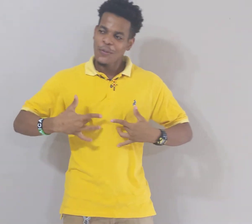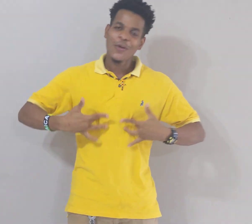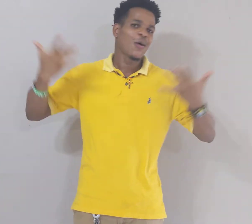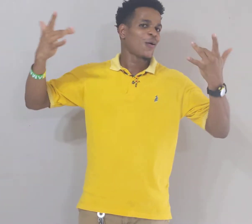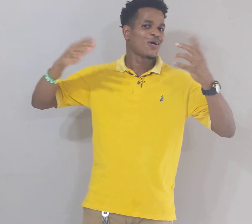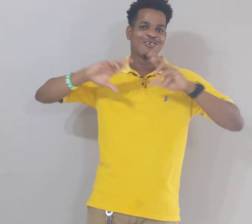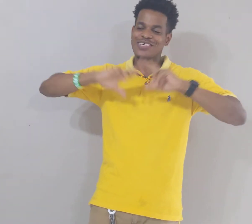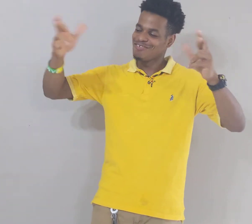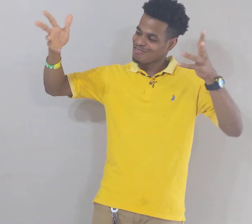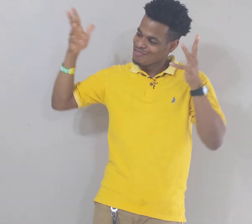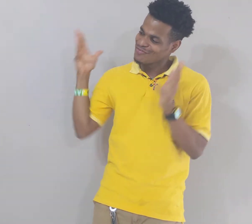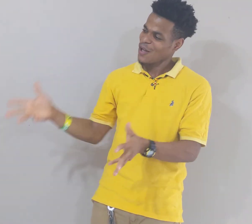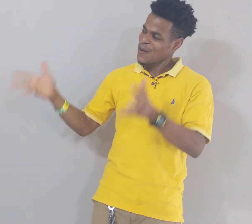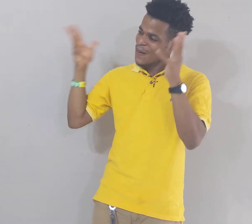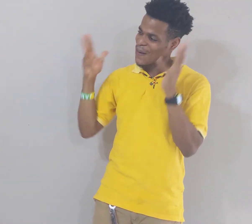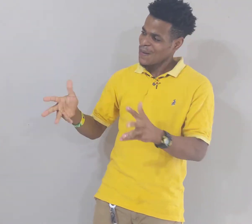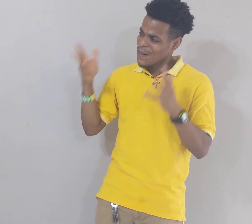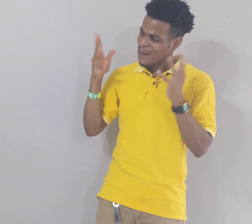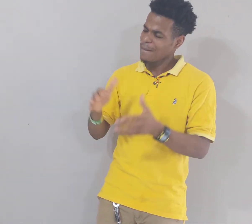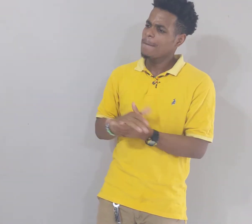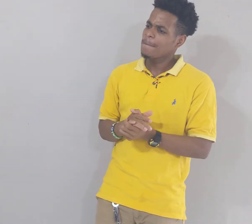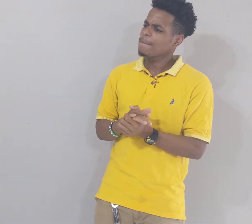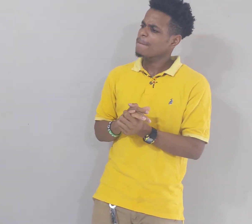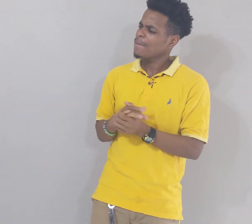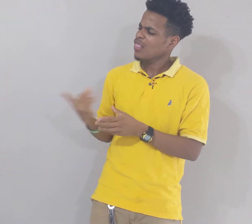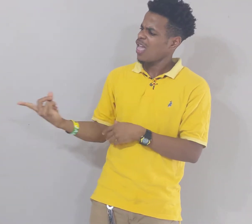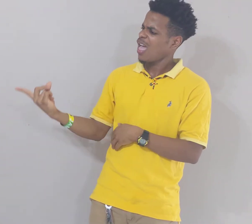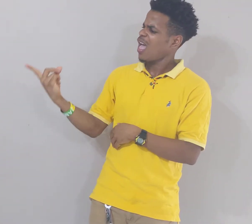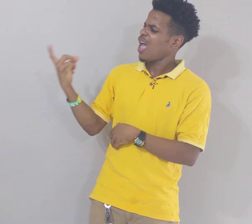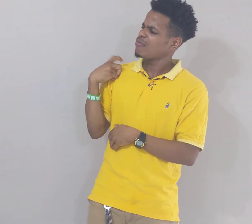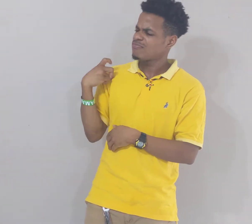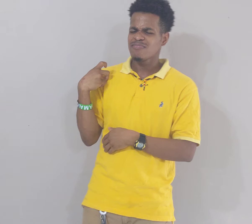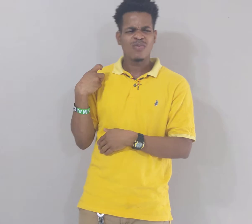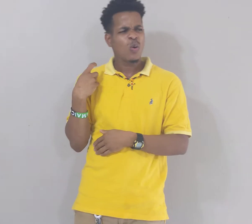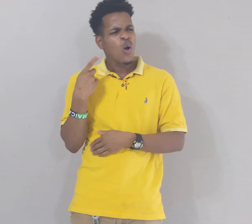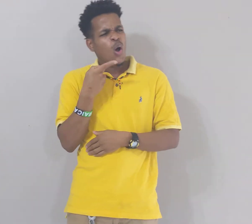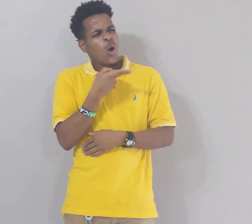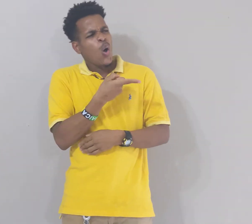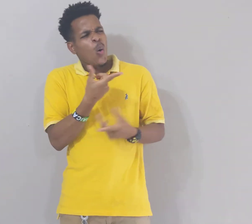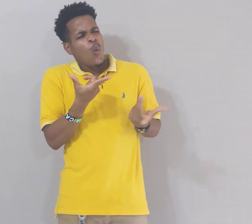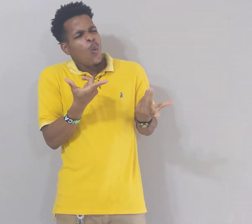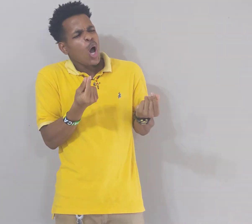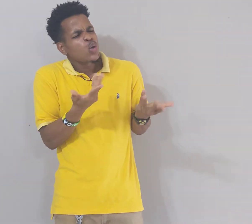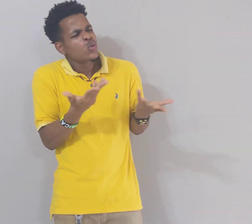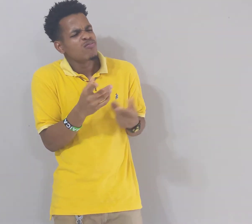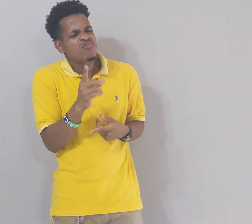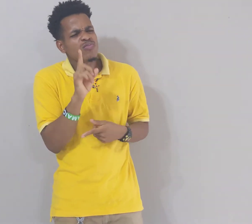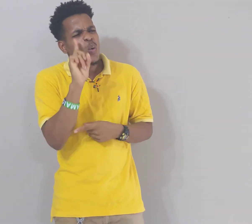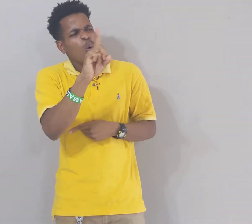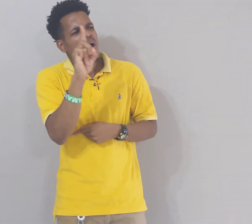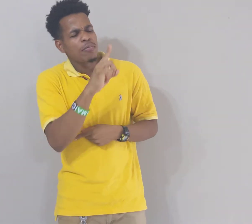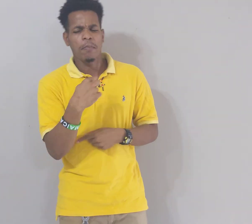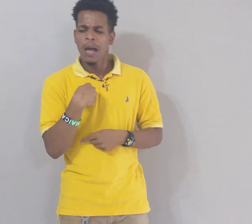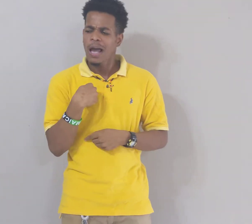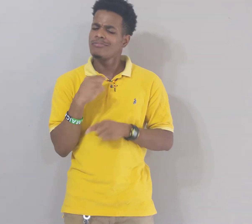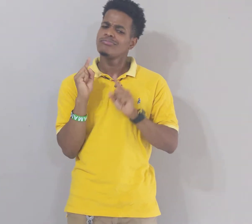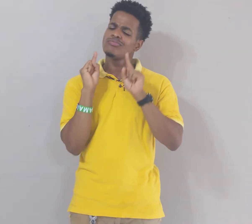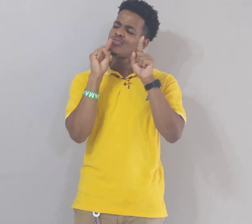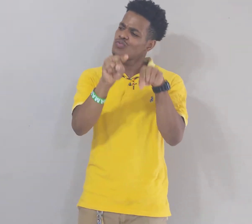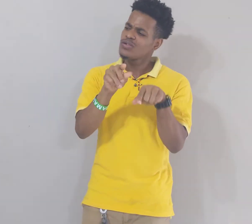So I asked him, "Are you a Christian?" And he said, "Yeah," which I was so thrilled to see. We began to talk. So he asked me, "Where are you